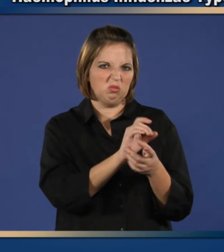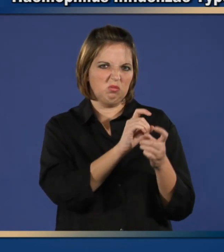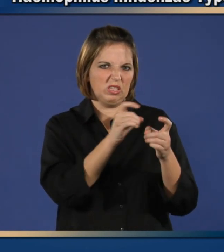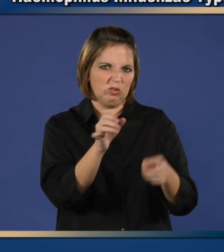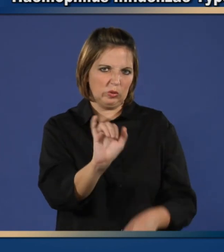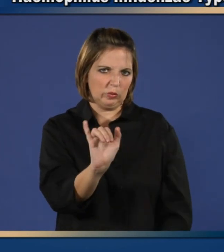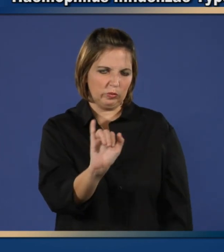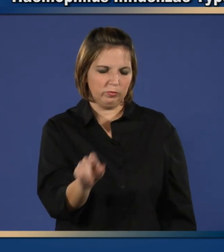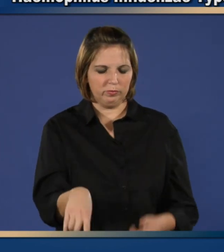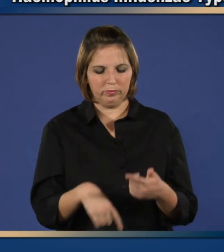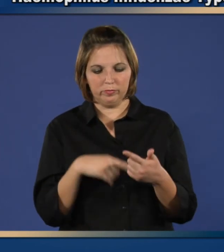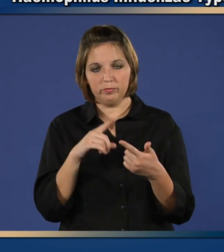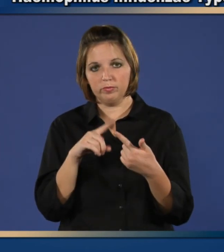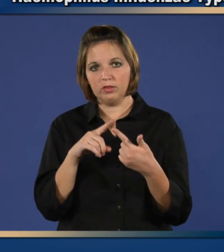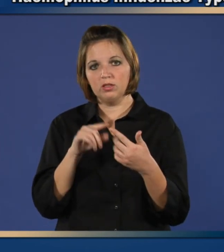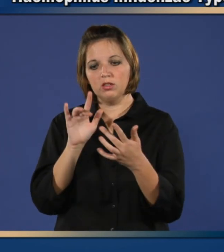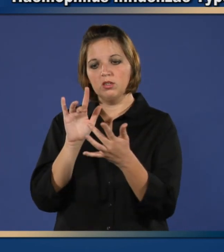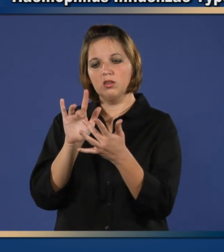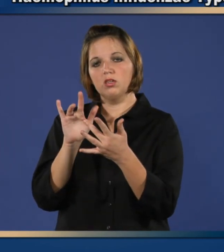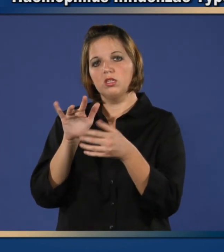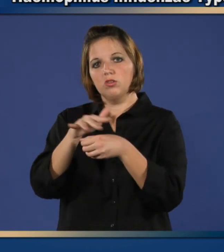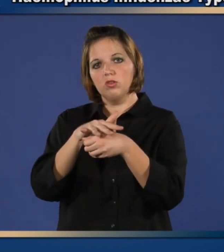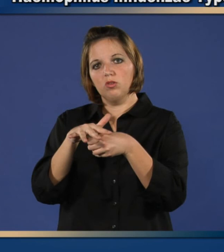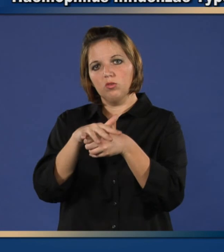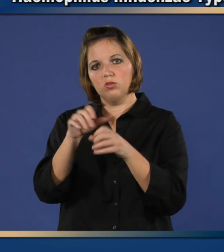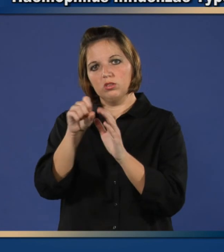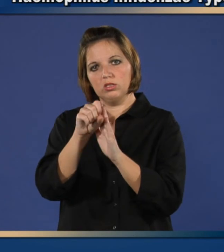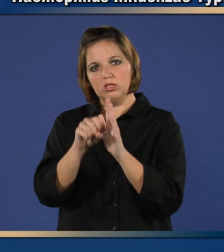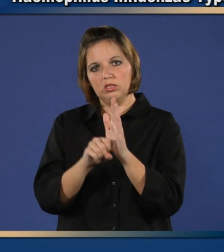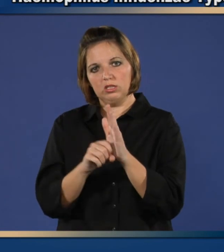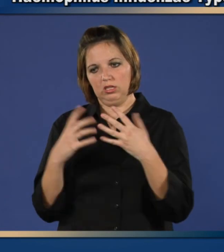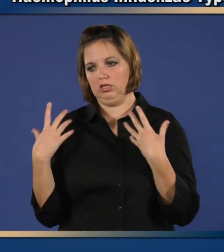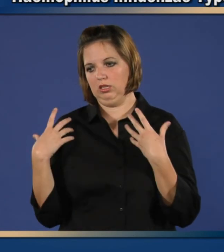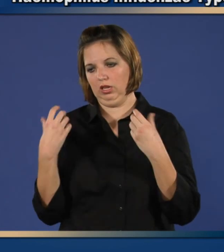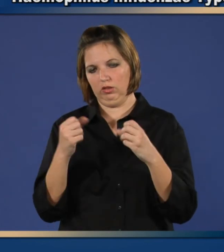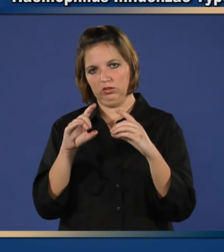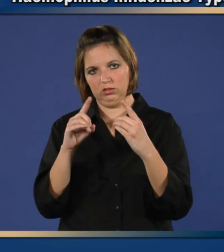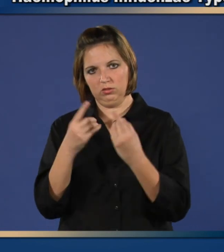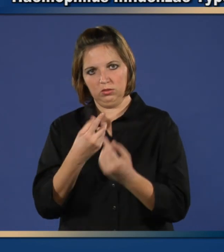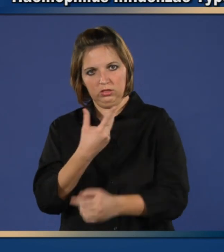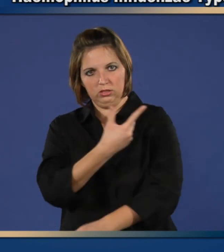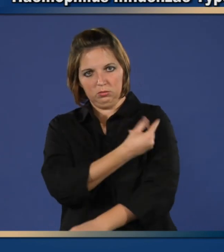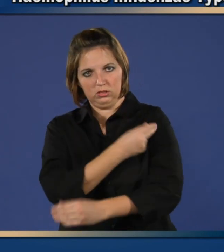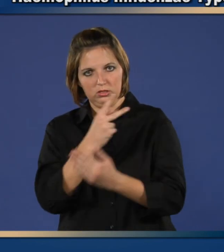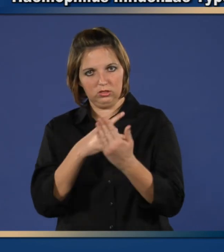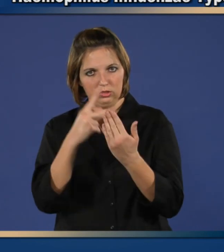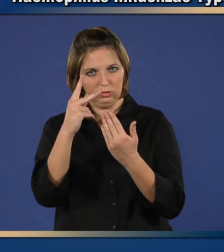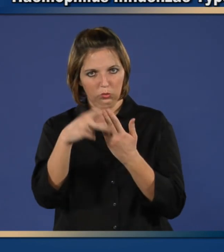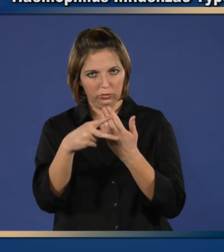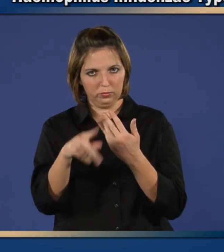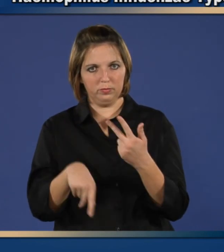Call your local or state health department's immunization program.